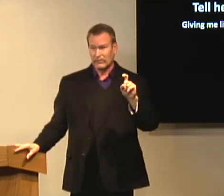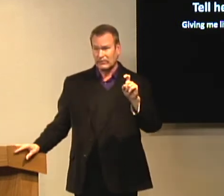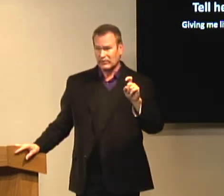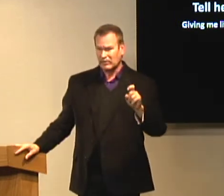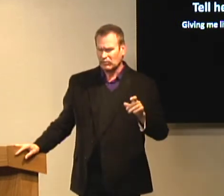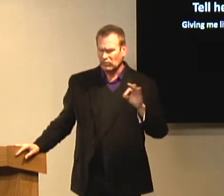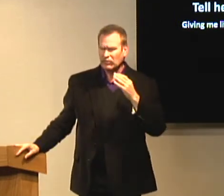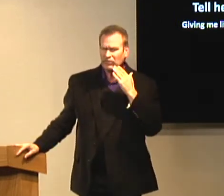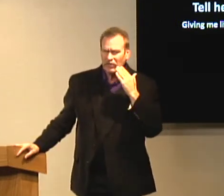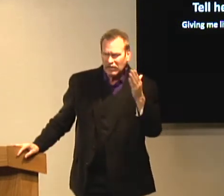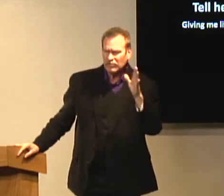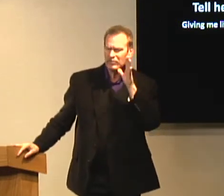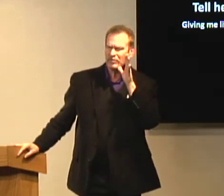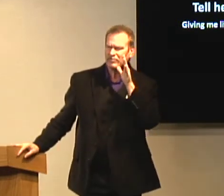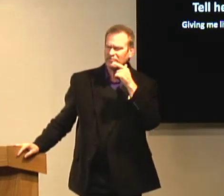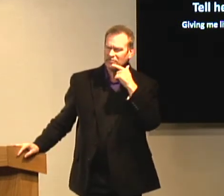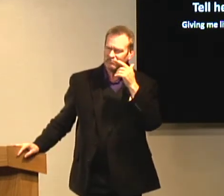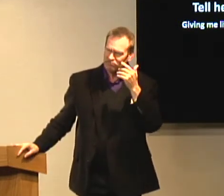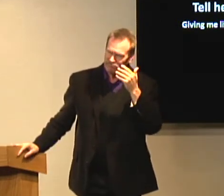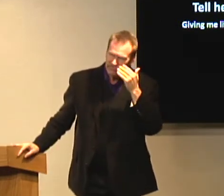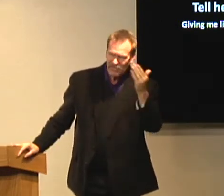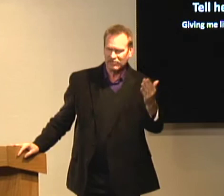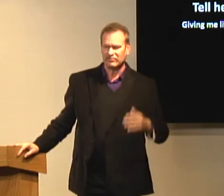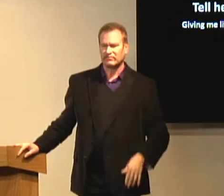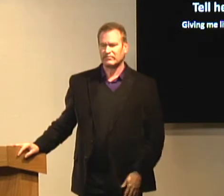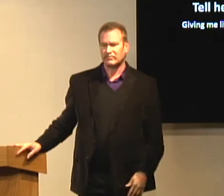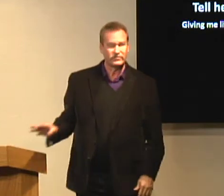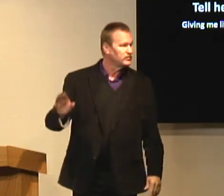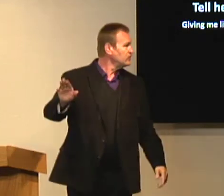life. Do you thank your mother? You should. Thank her for giving you life.